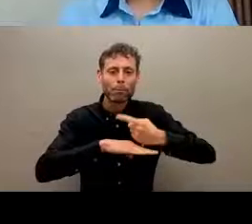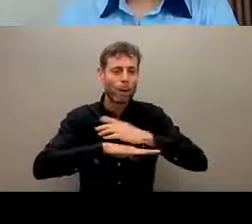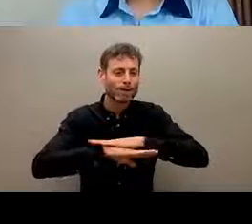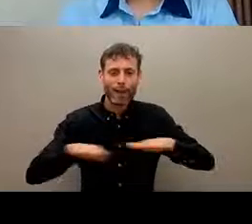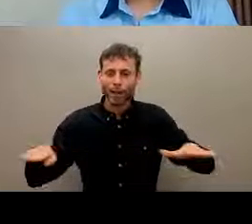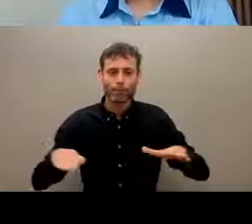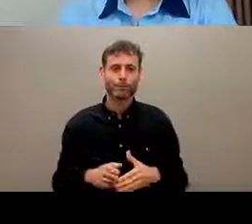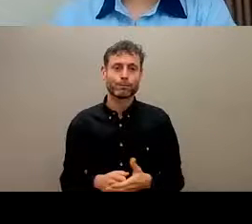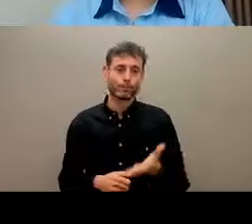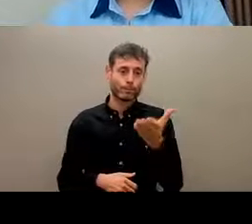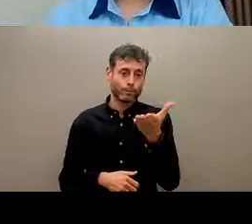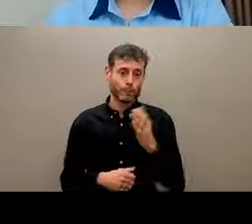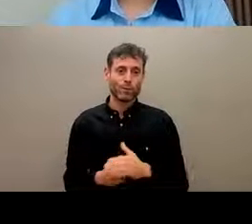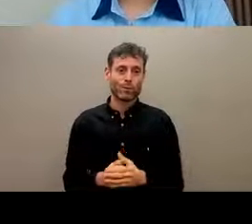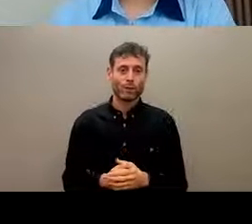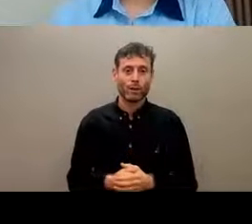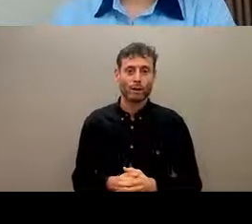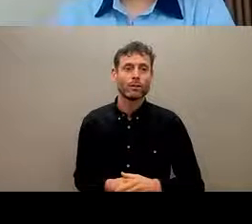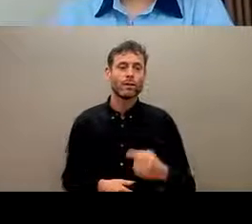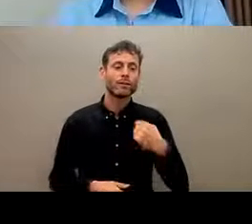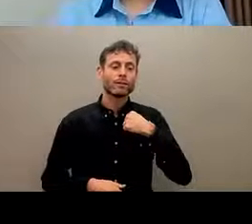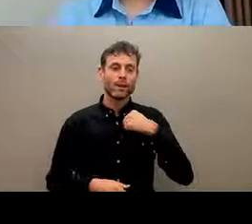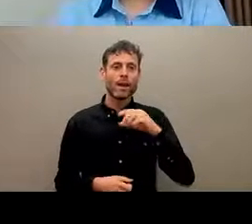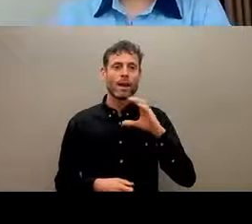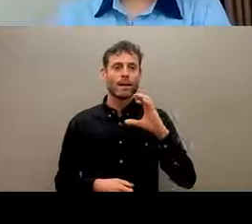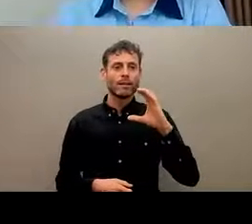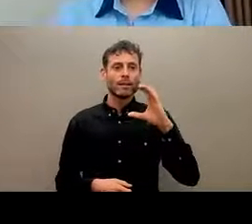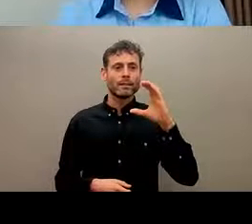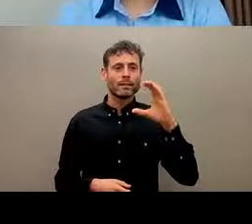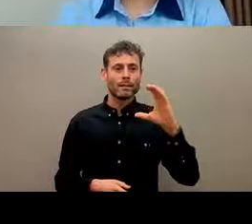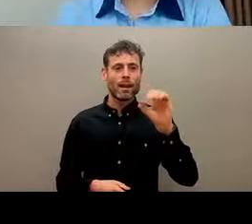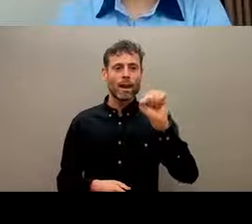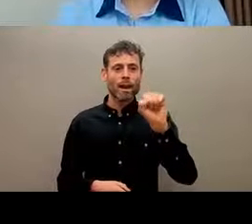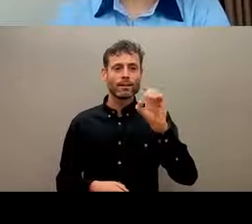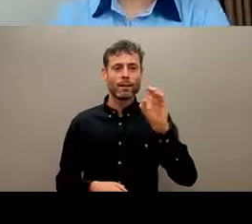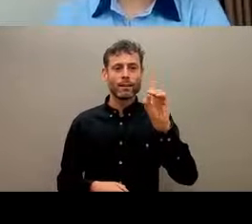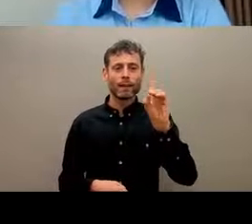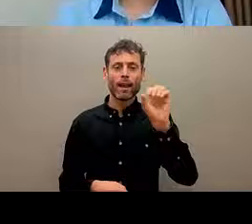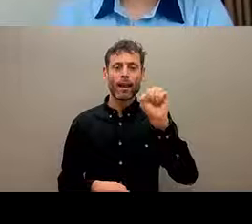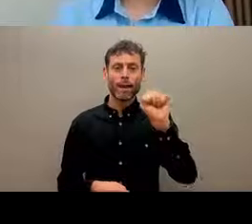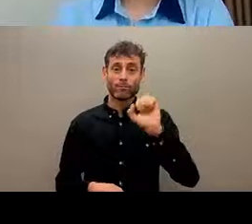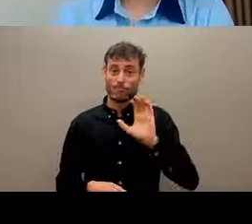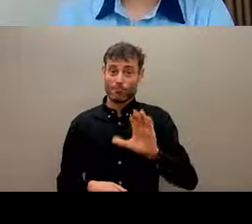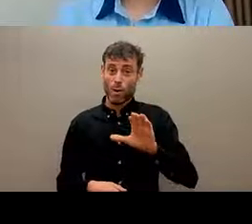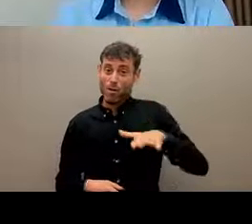local NGO in Vietnam, in response to the pandemic, with the support of some volunteer